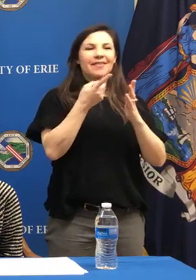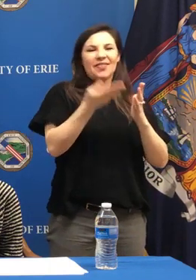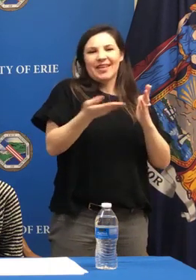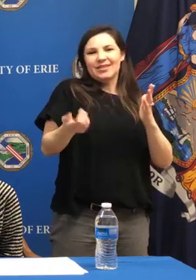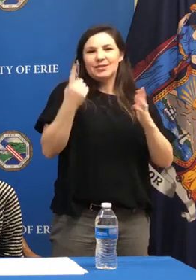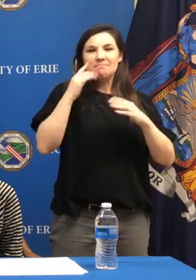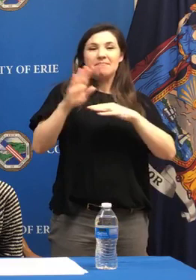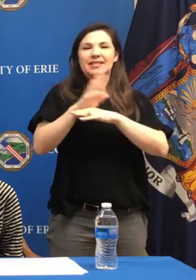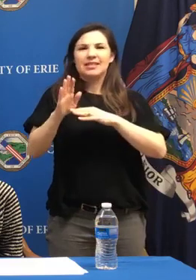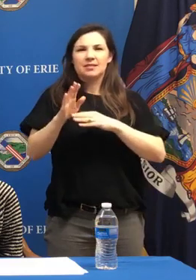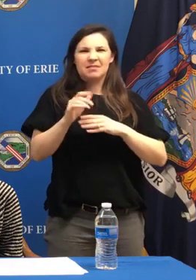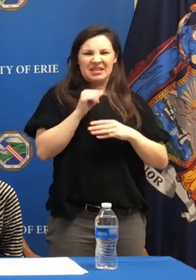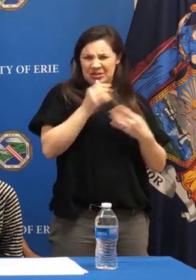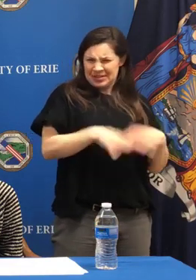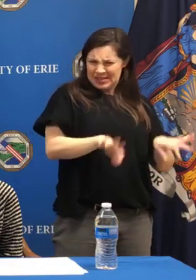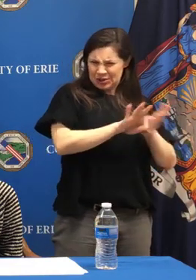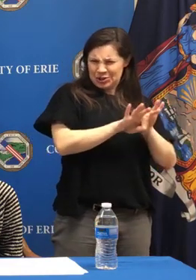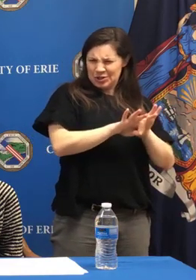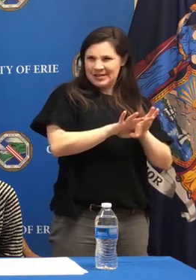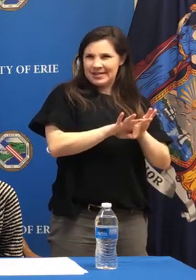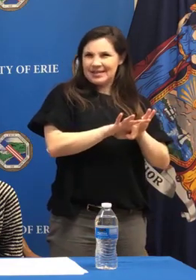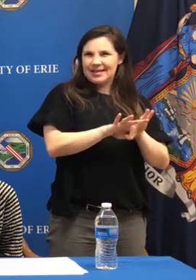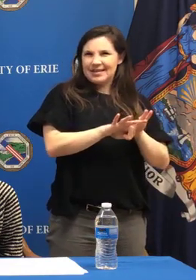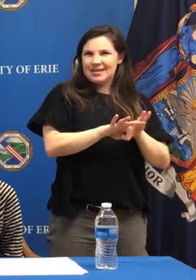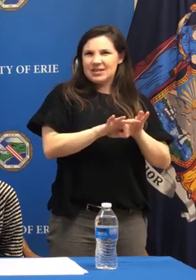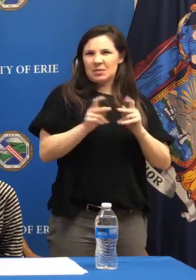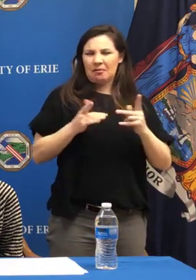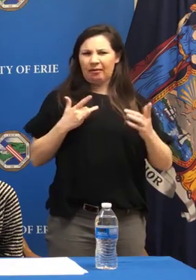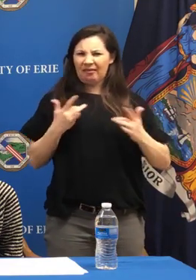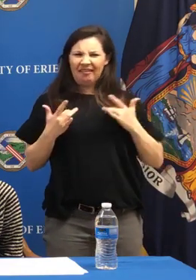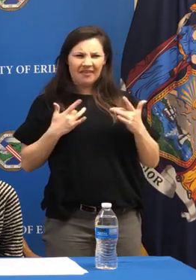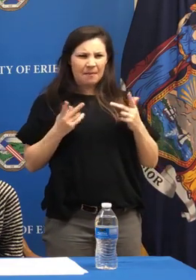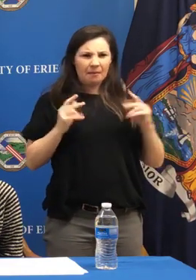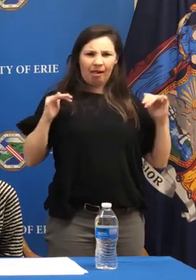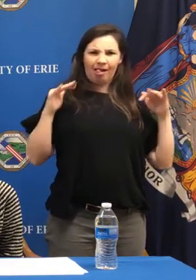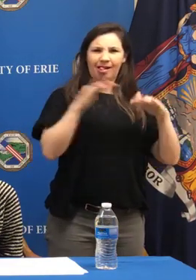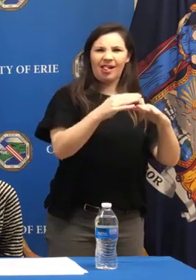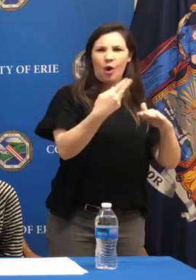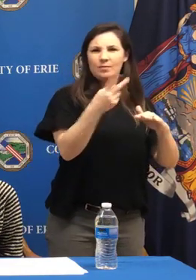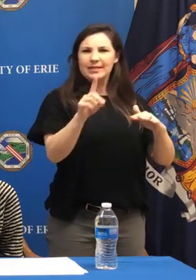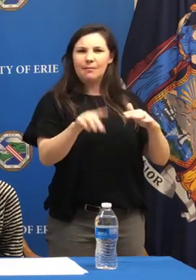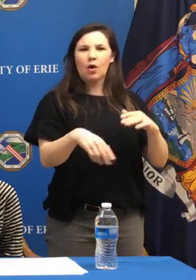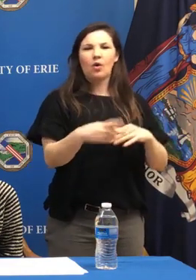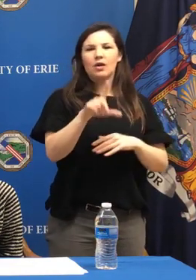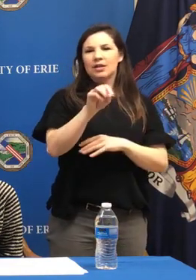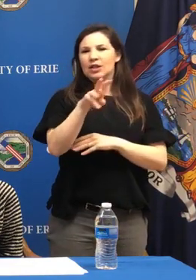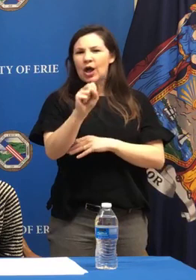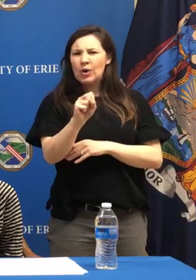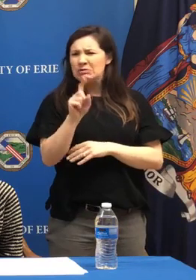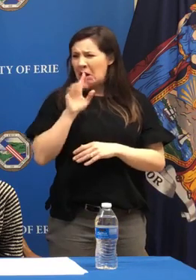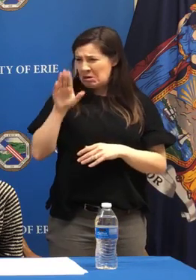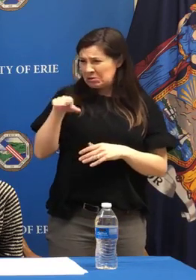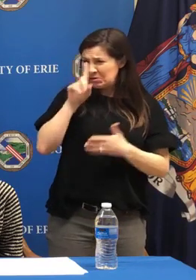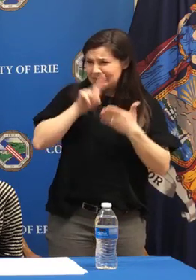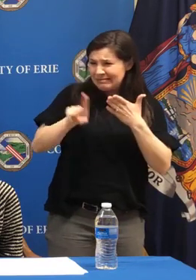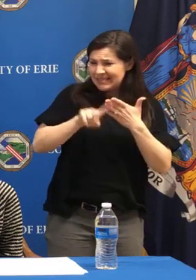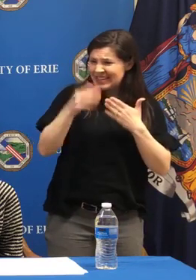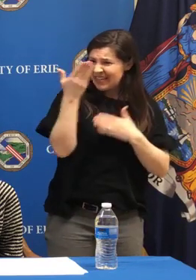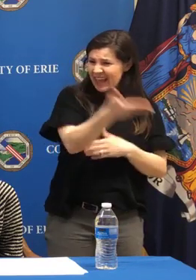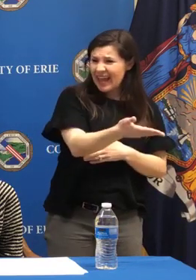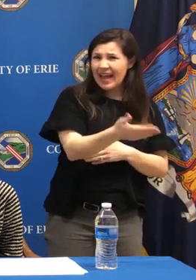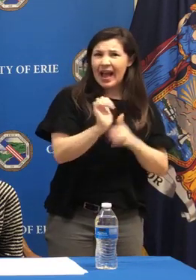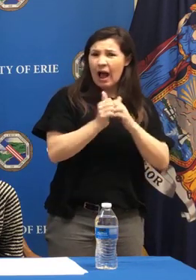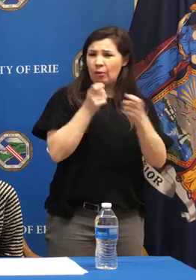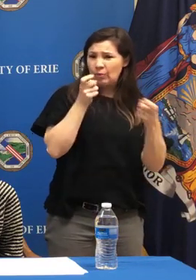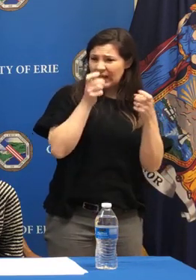busy but aren't really essential, and workers are getting concerned about this. Is this something you guys are looking into and would possibly